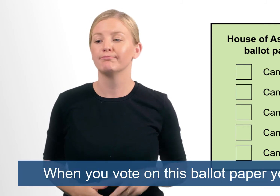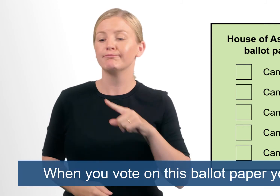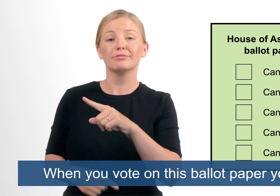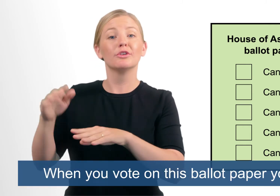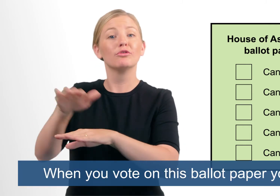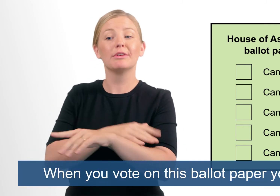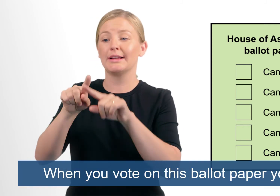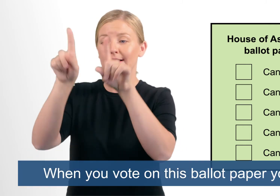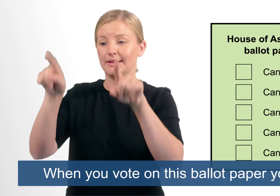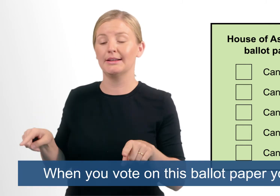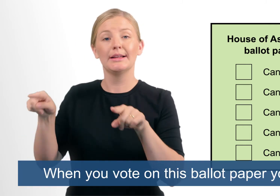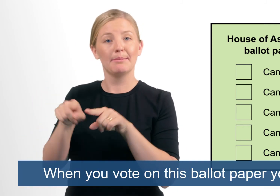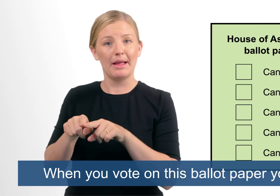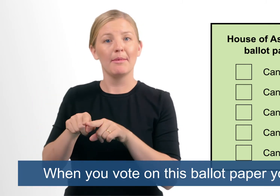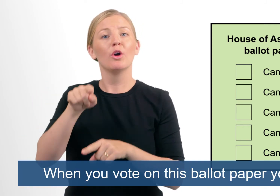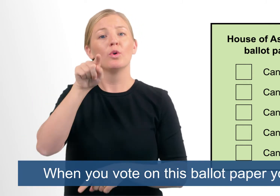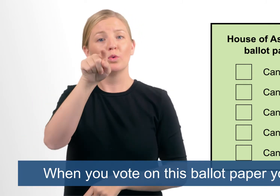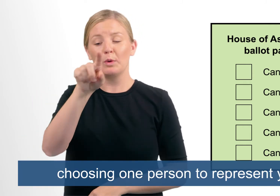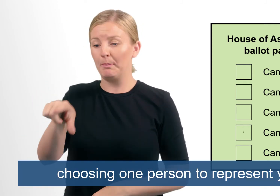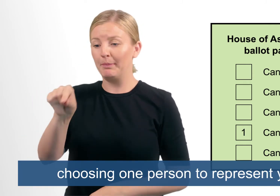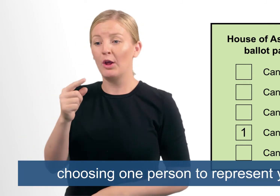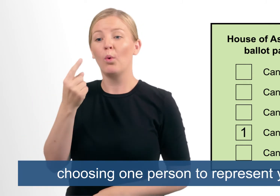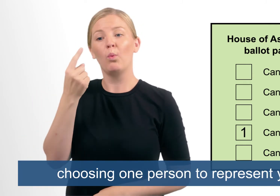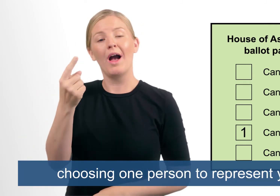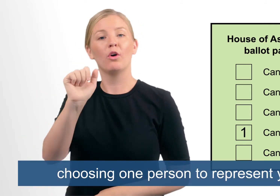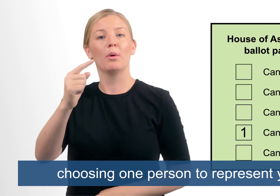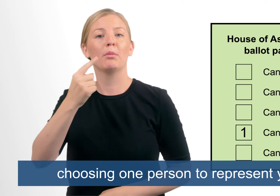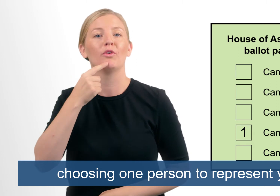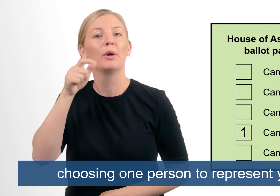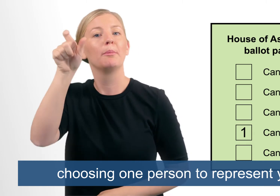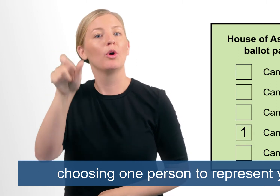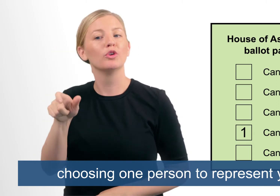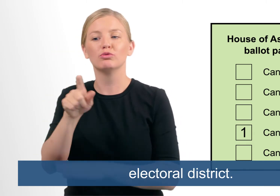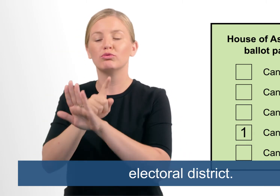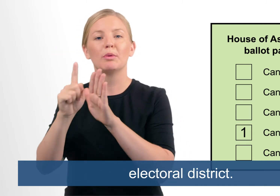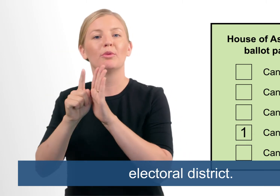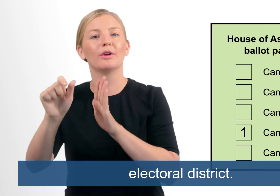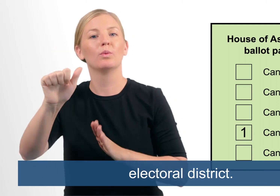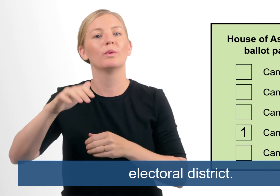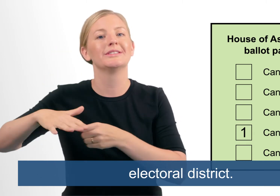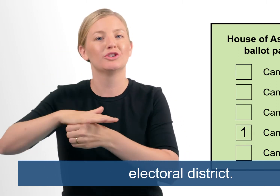When you vote on this ballot paper, you are choosing one person to represent your electoral district.